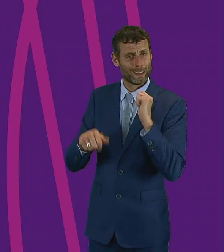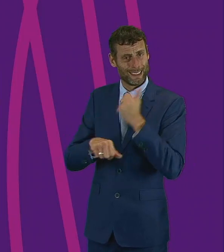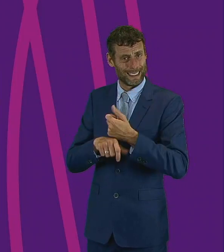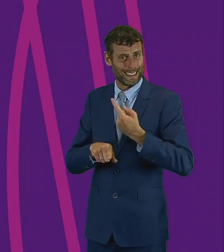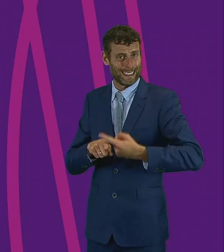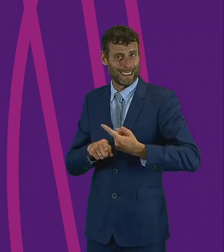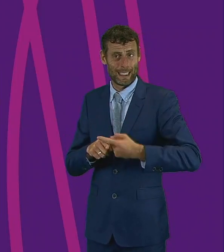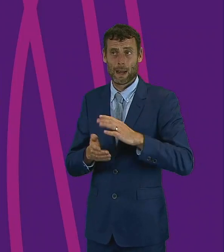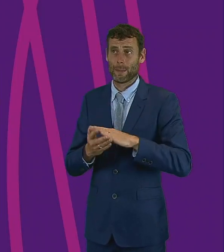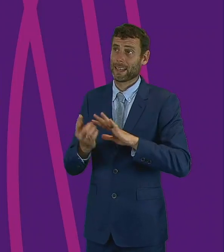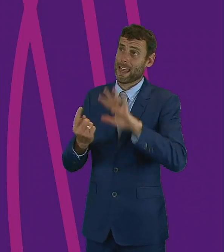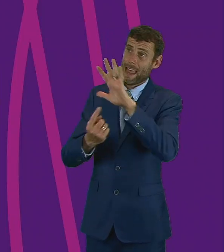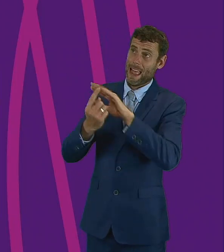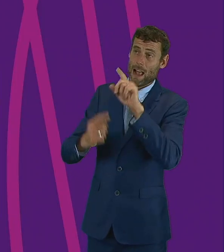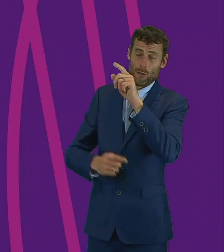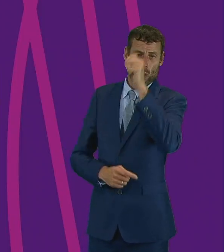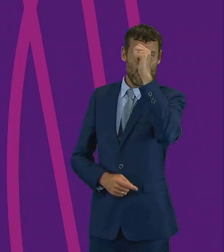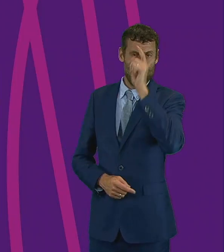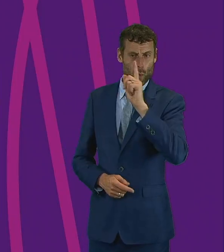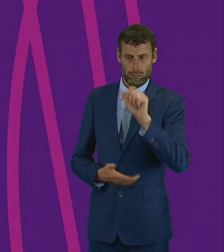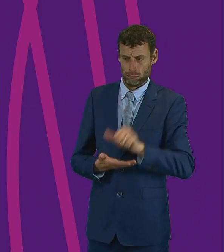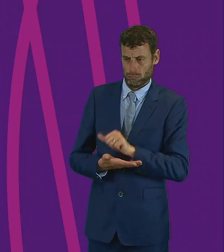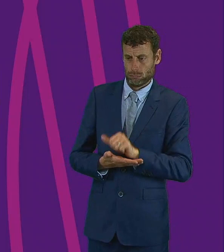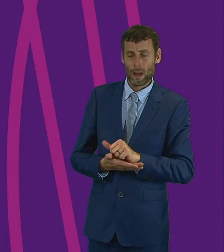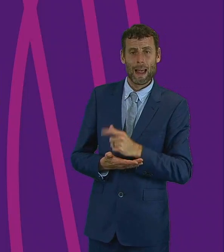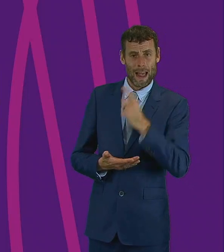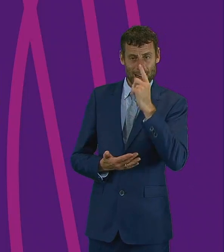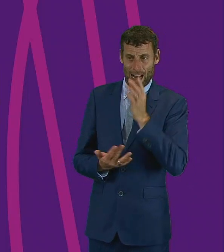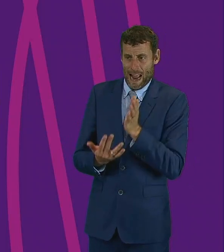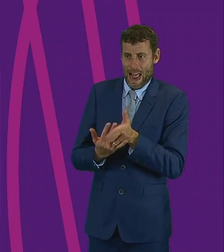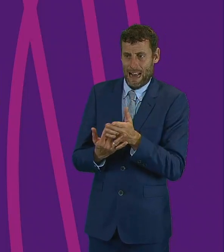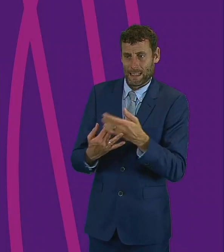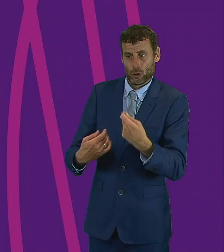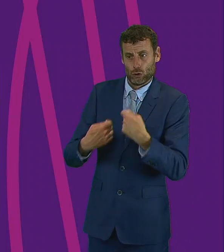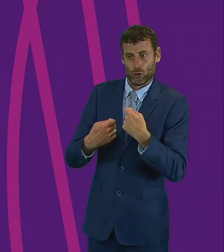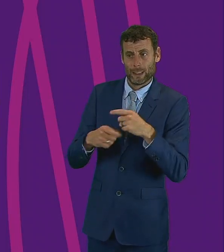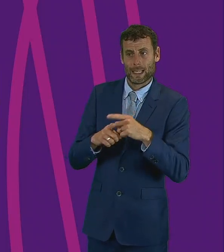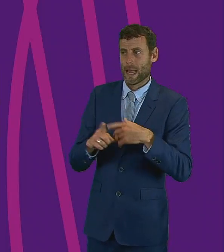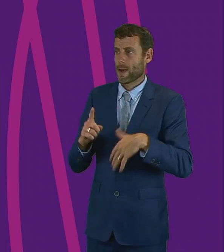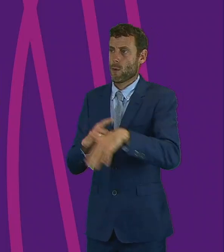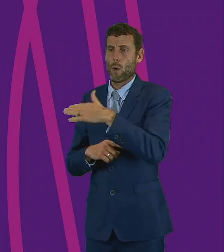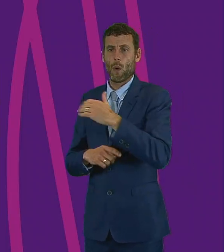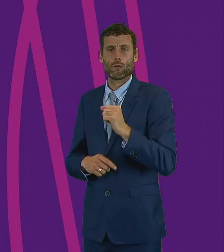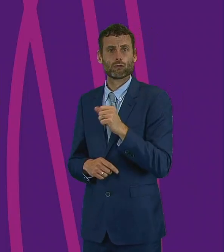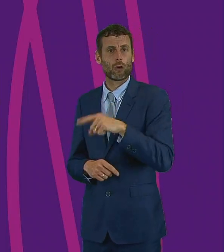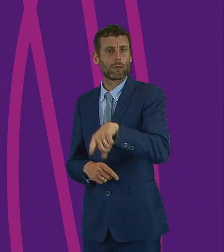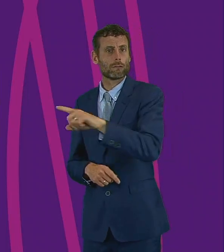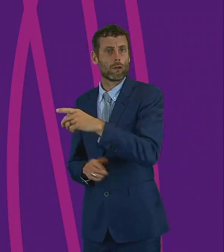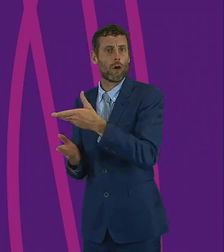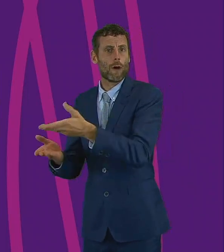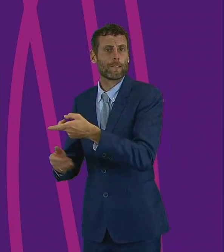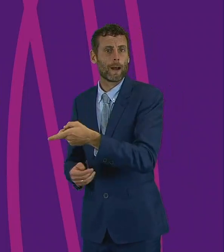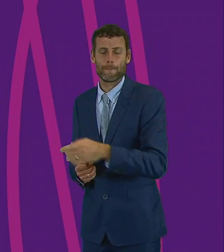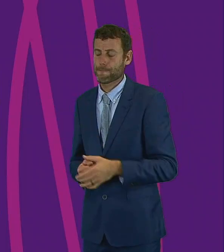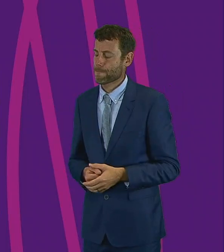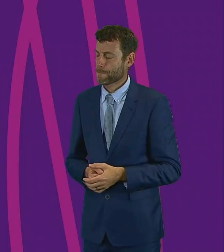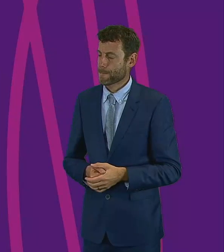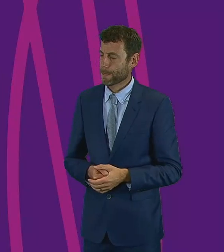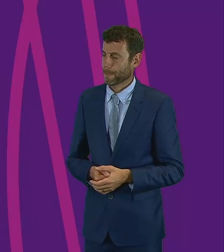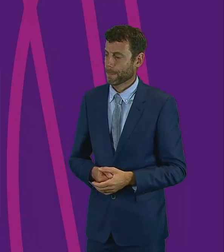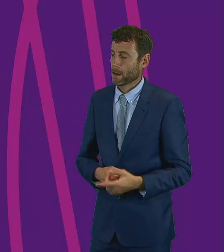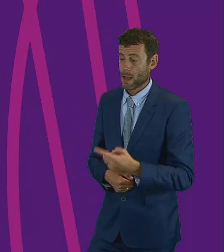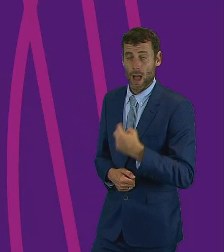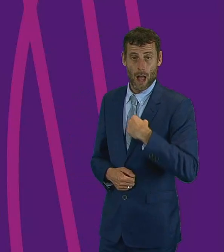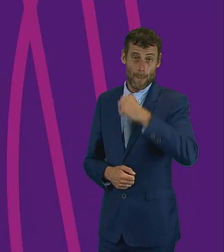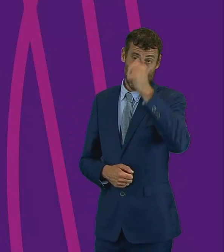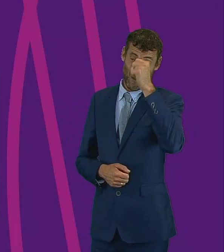that patients in my constituency have the same access to treatment as those in other parts of Scotland? First Minister. Yeah, I am aware of this